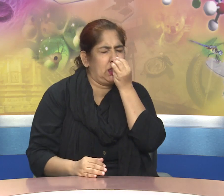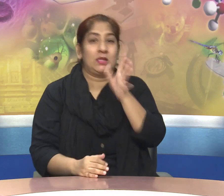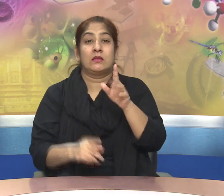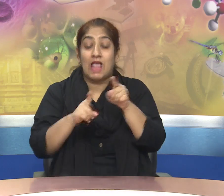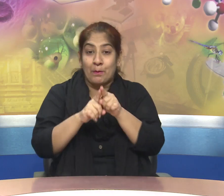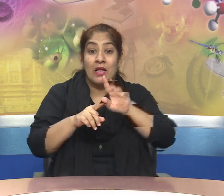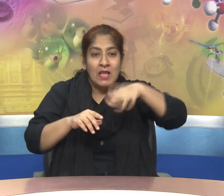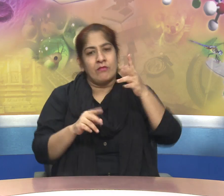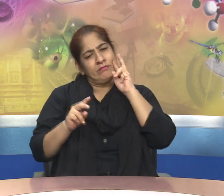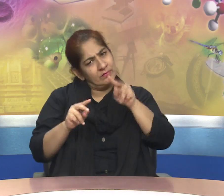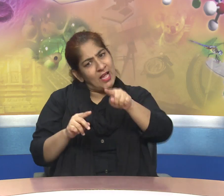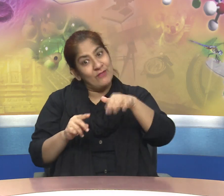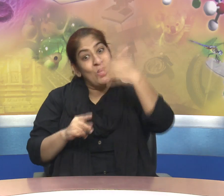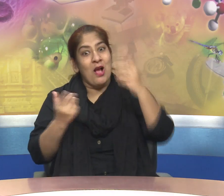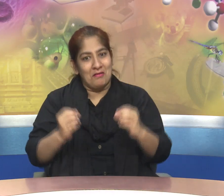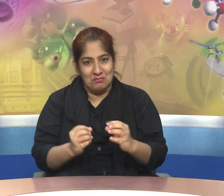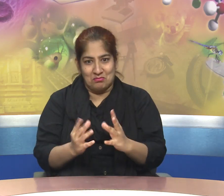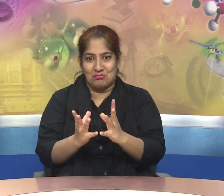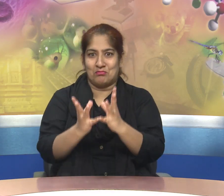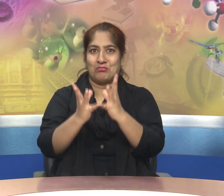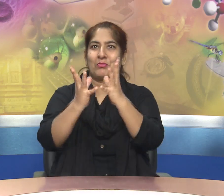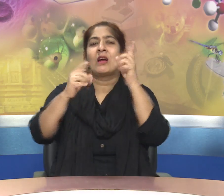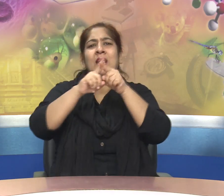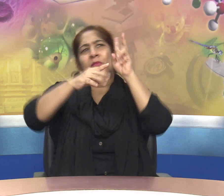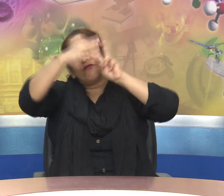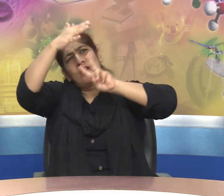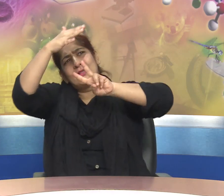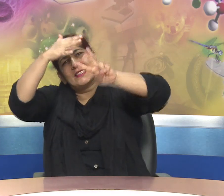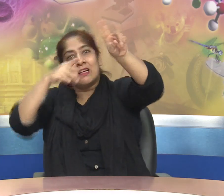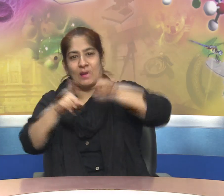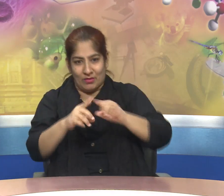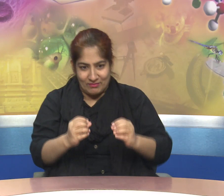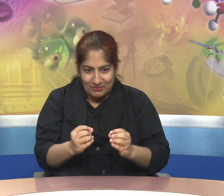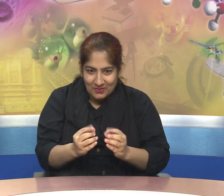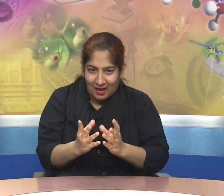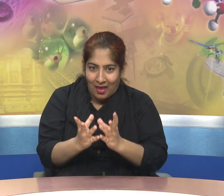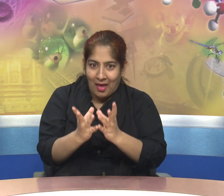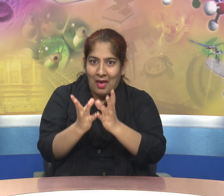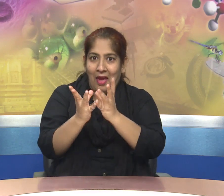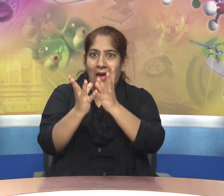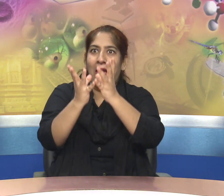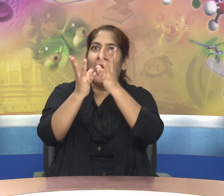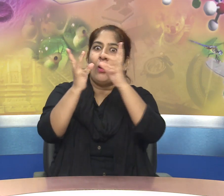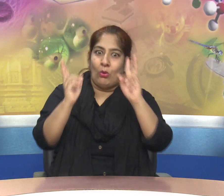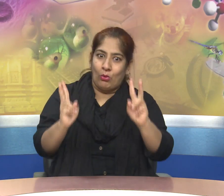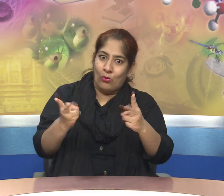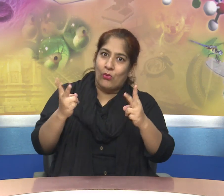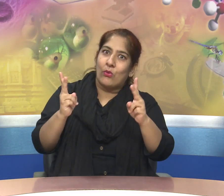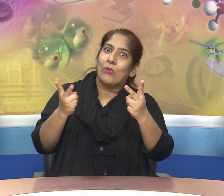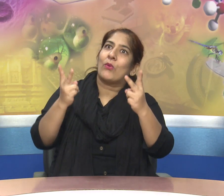important that we think and observe and see our plant growing.